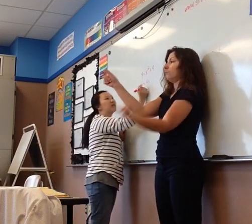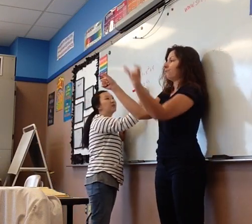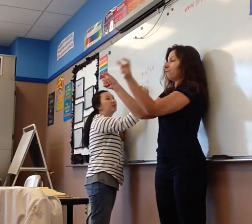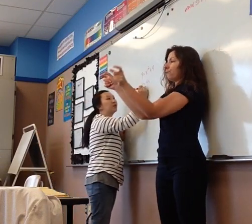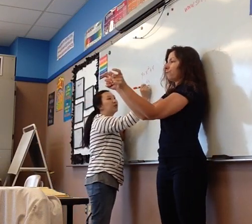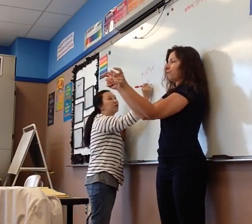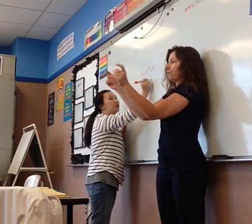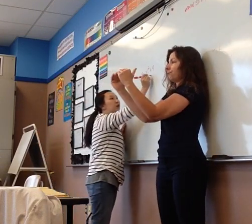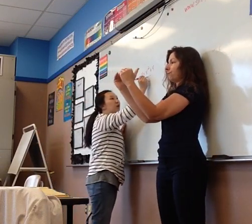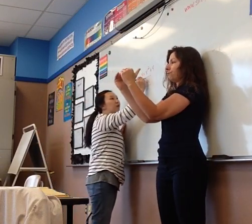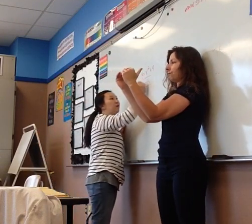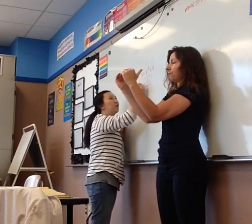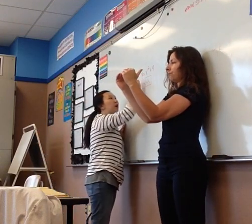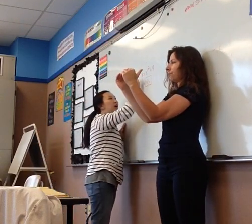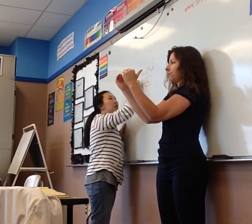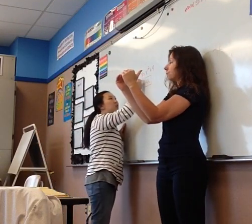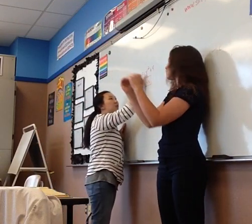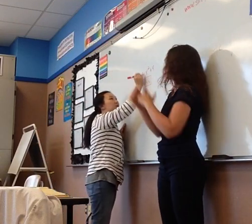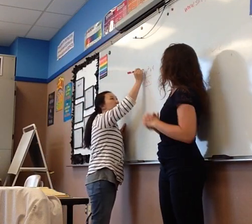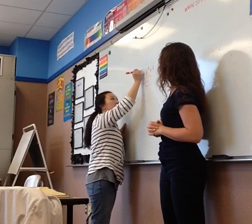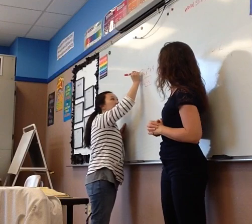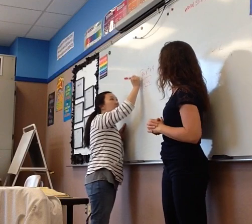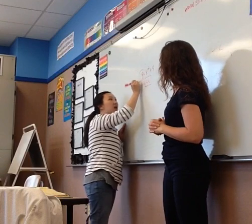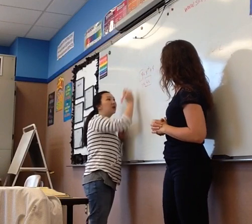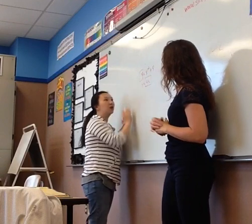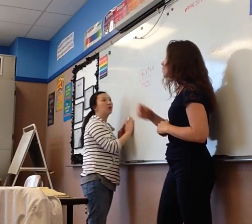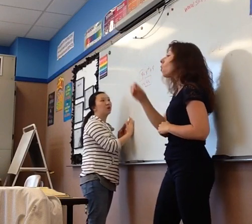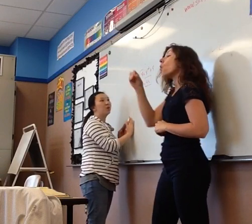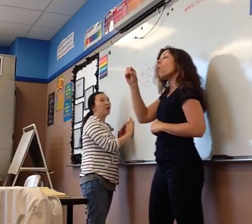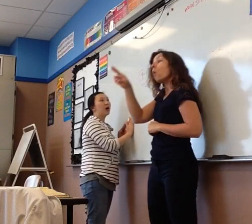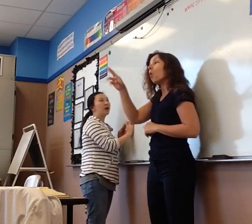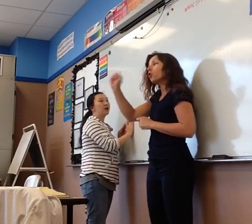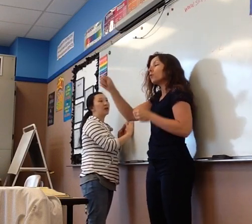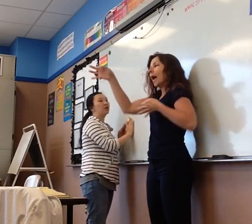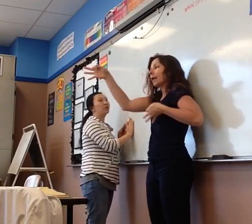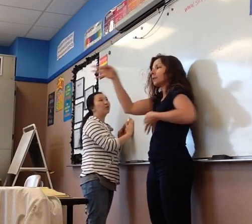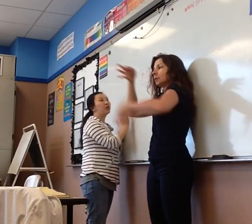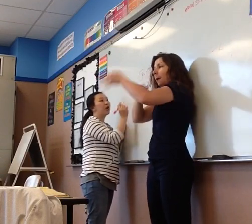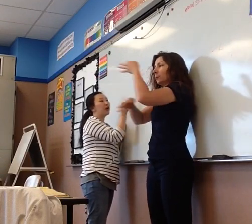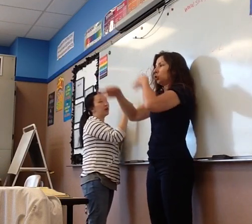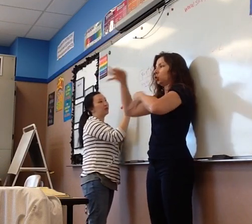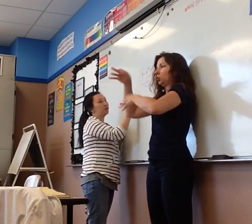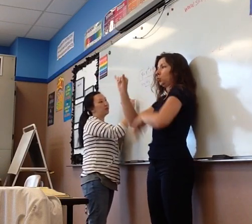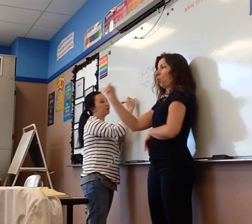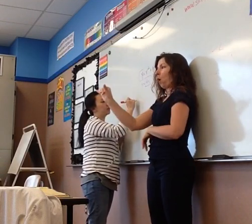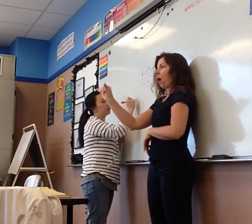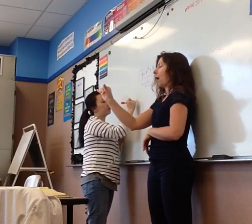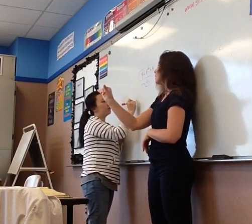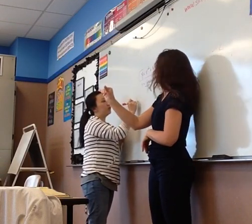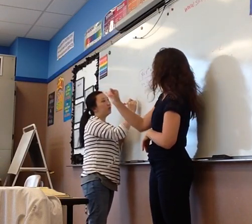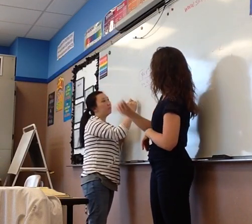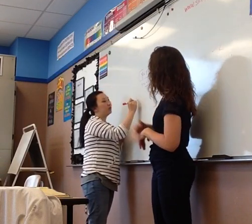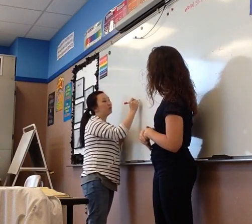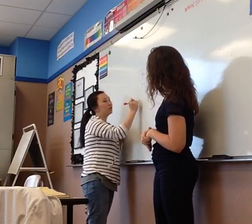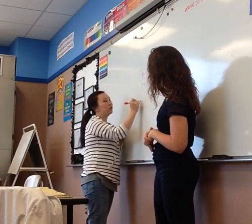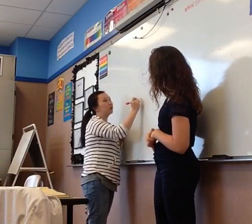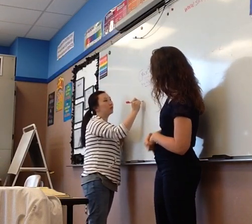going to substitute 4x where you see the y. Rewrite it.